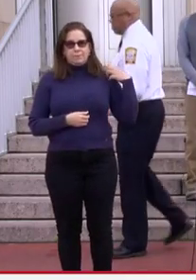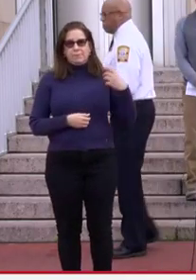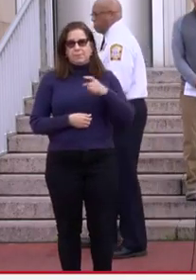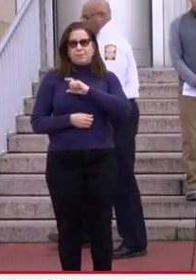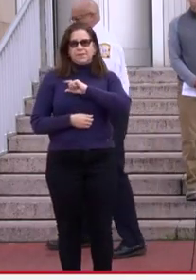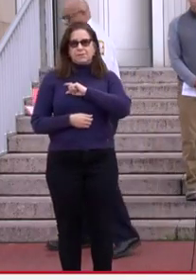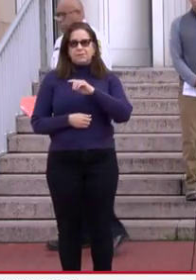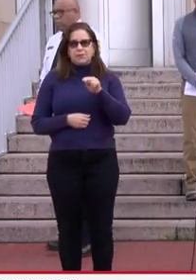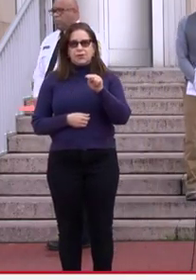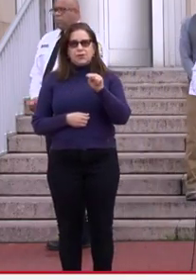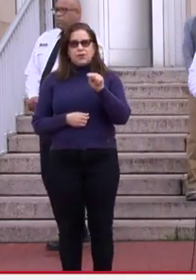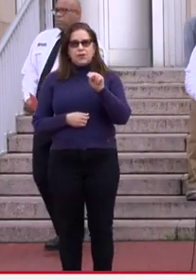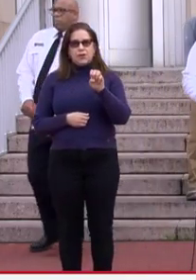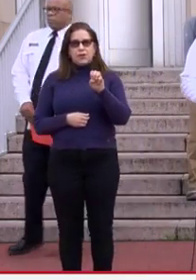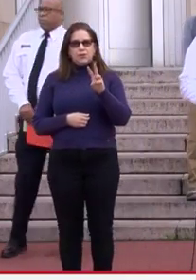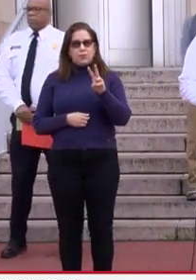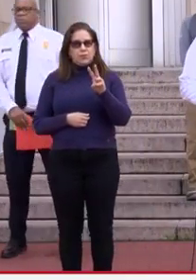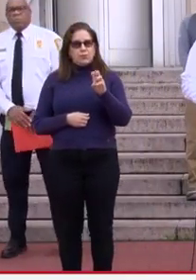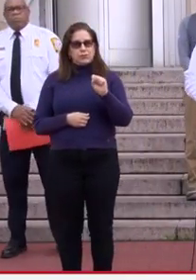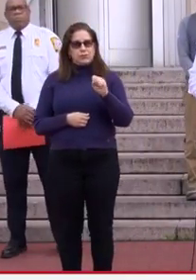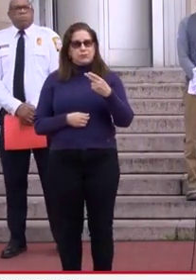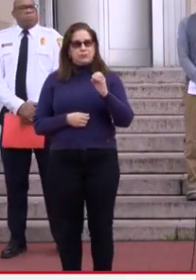Thank you, Chief Dean. Thank you, Mayor Bowser.